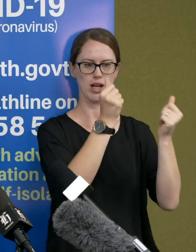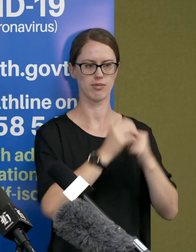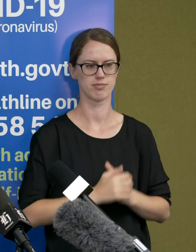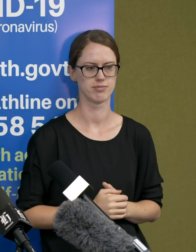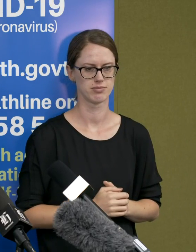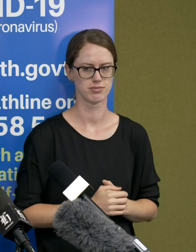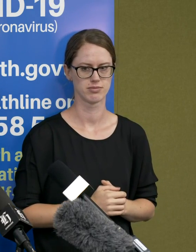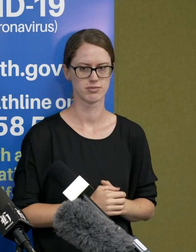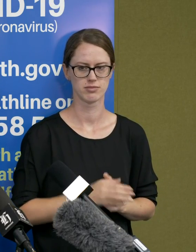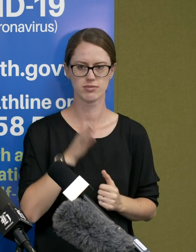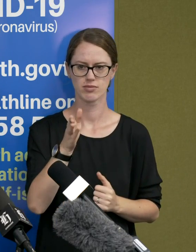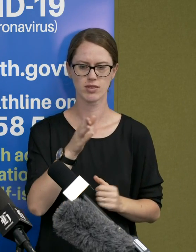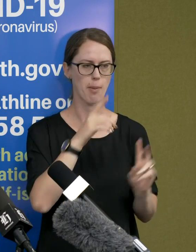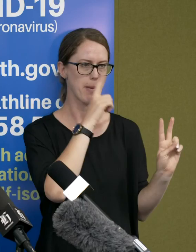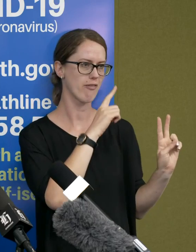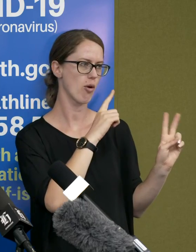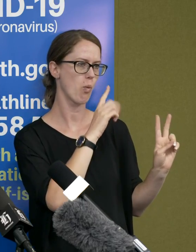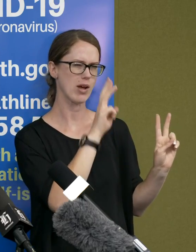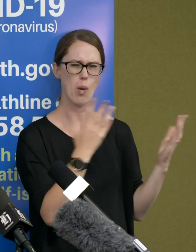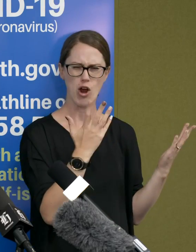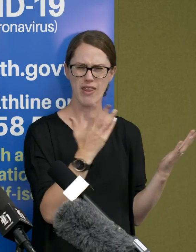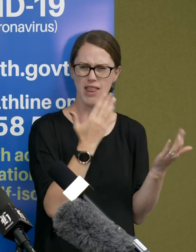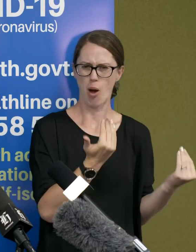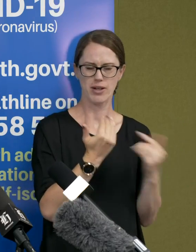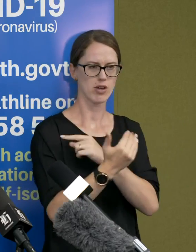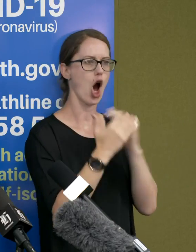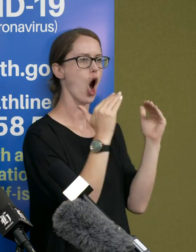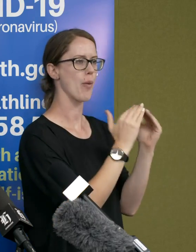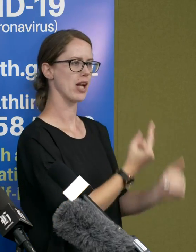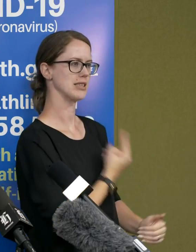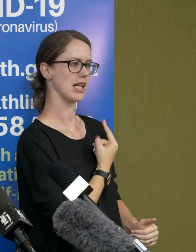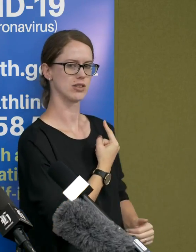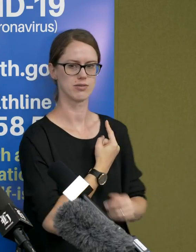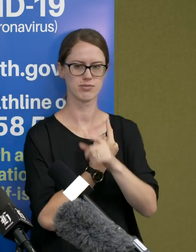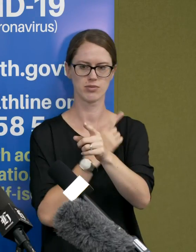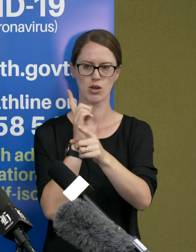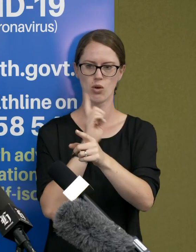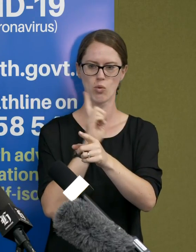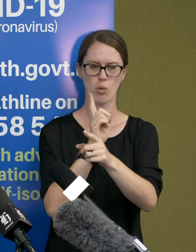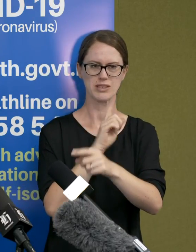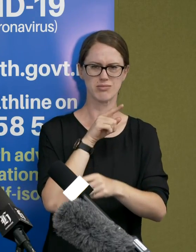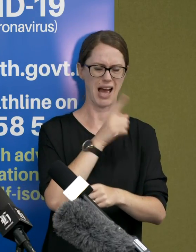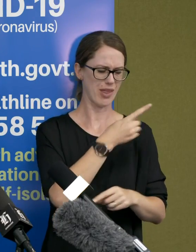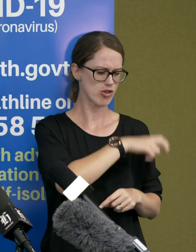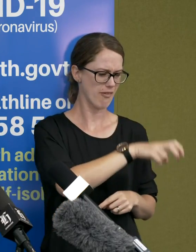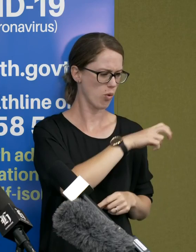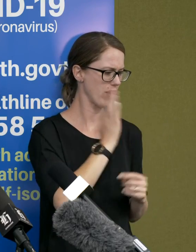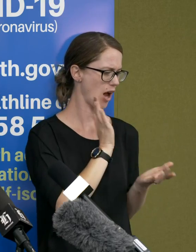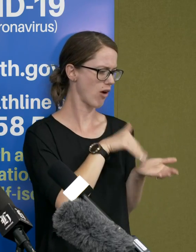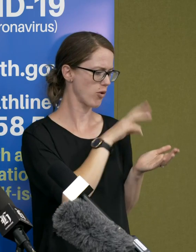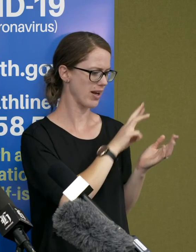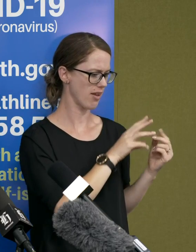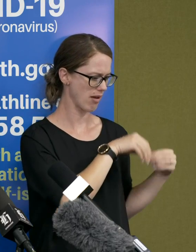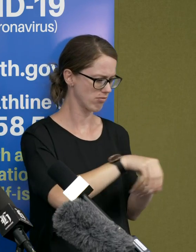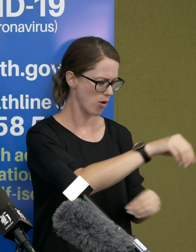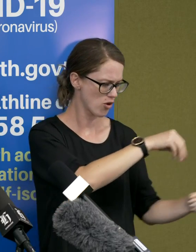I hear from Wellington. Where are they at the moment? They're at home in self-isolation, and yes. What was their pattern of travel from when they arrived to